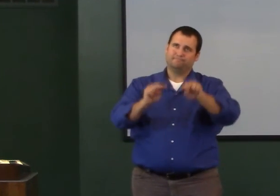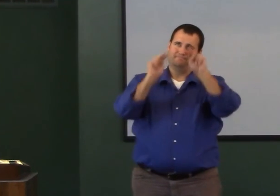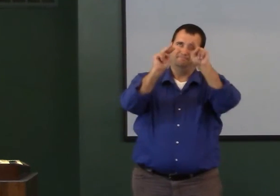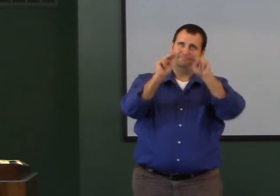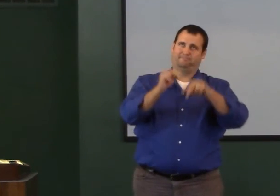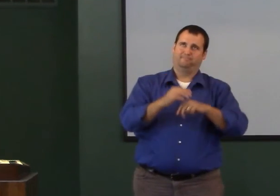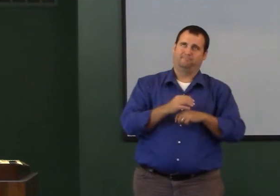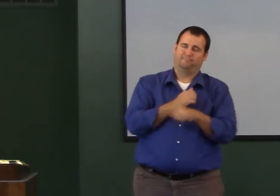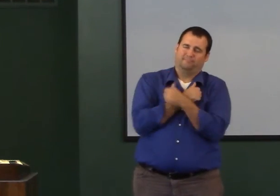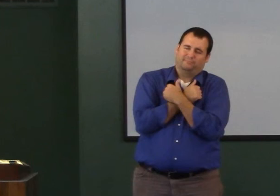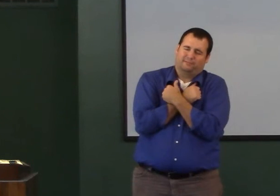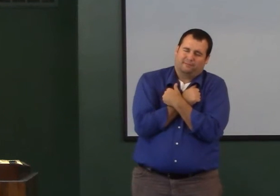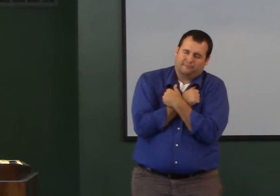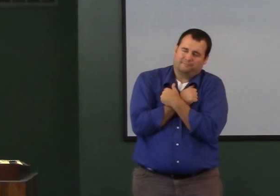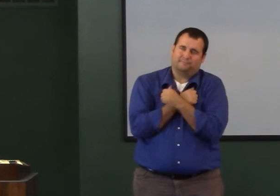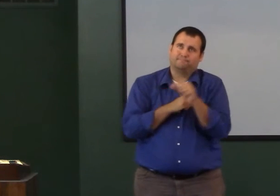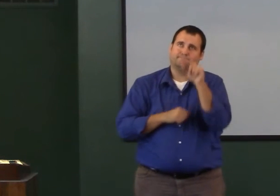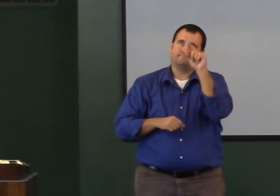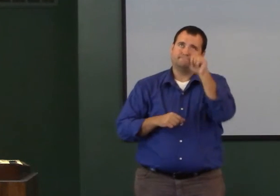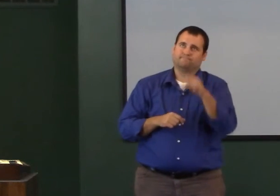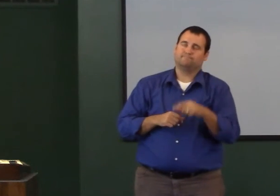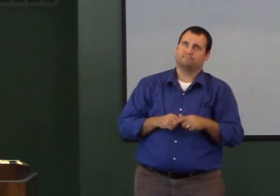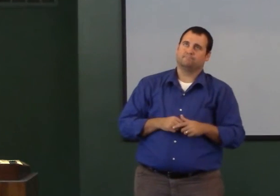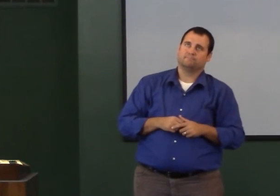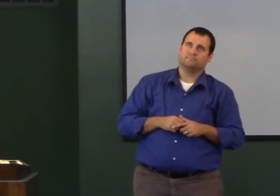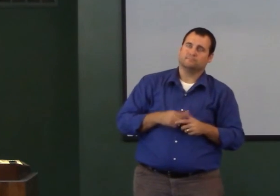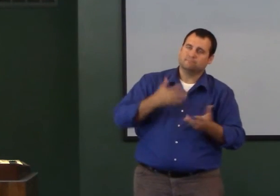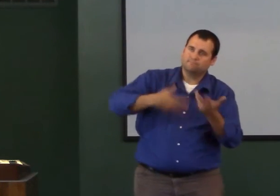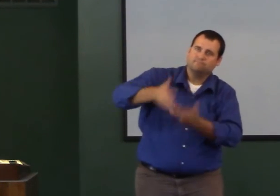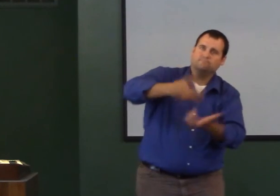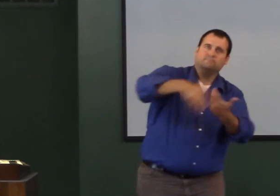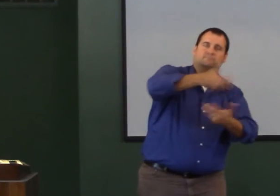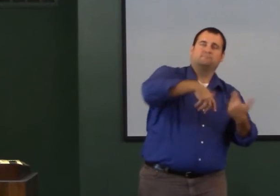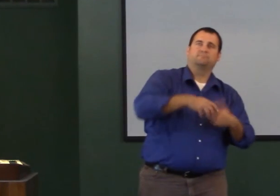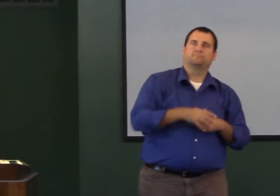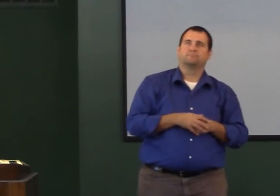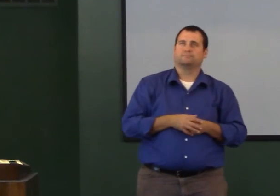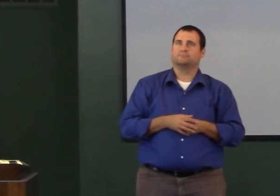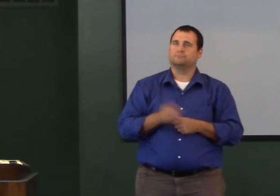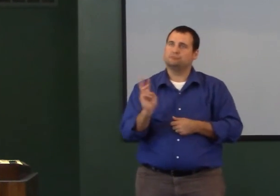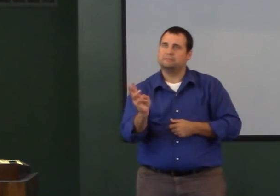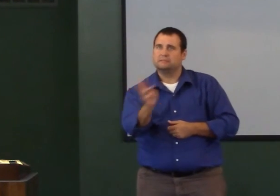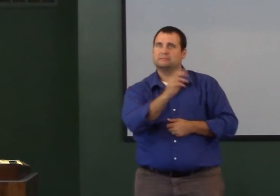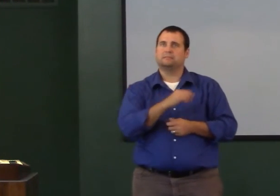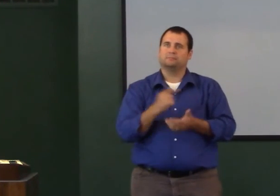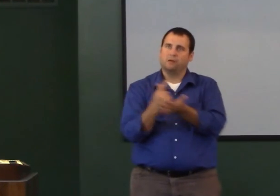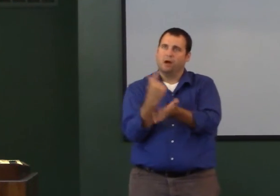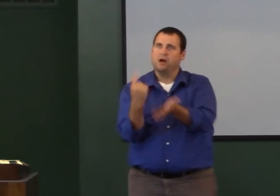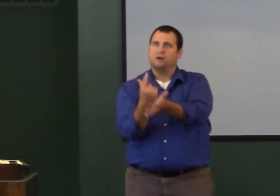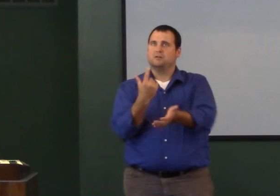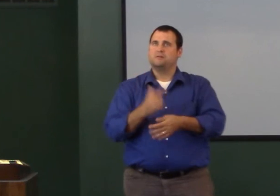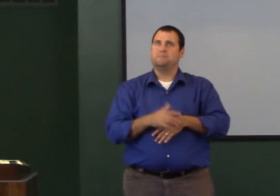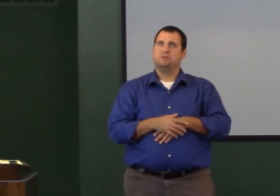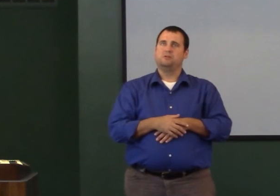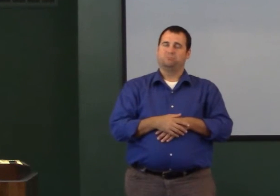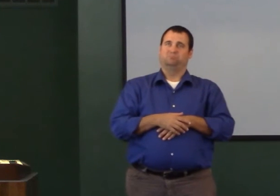up for you and look up to you and love you and fellowship and witness the